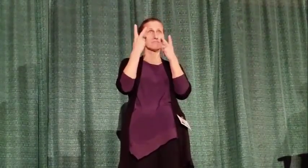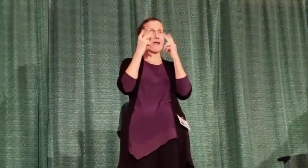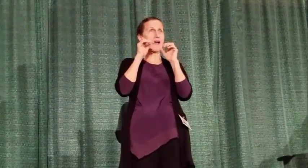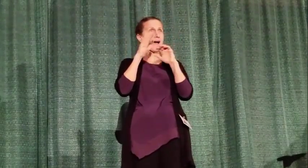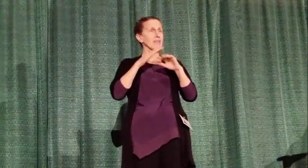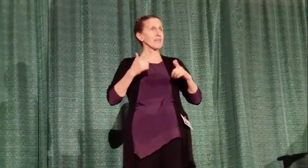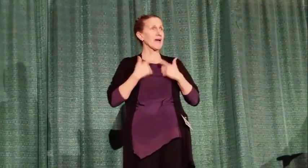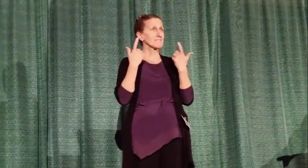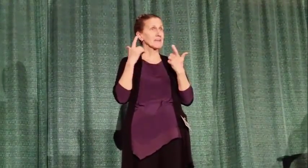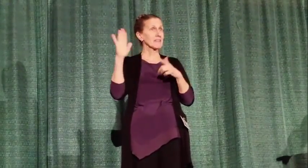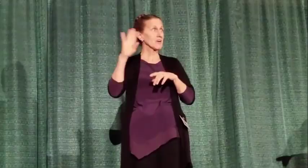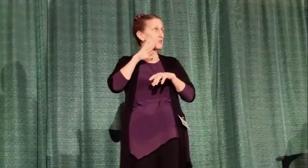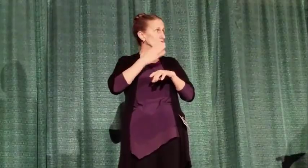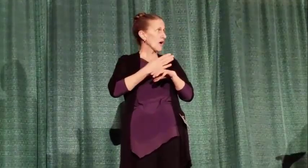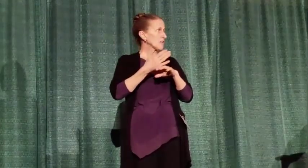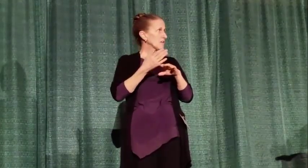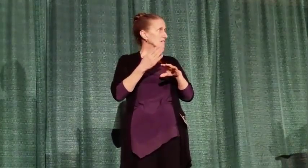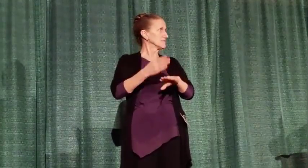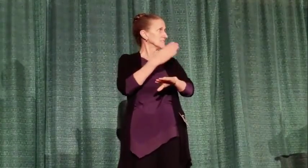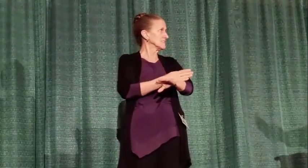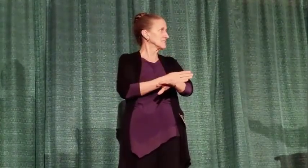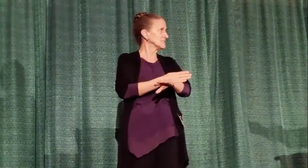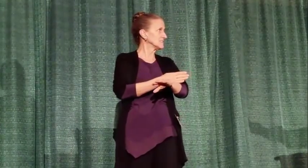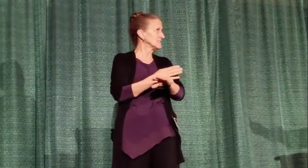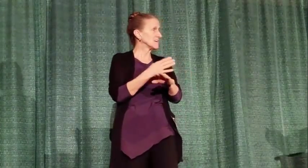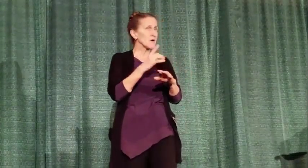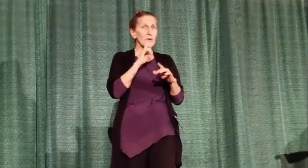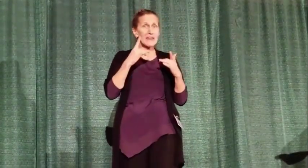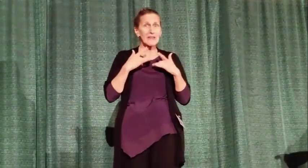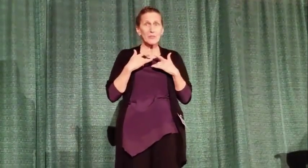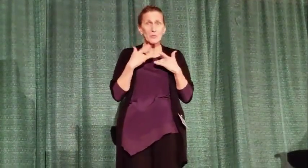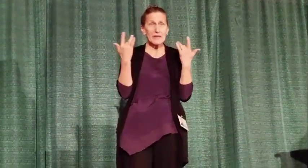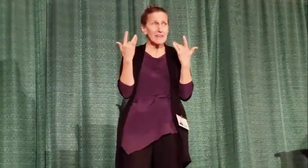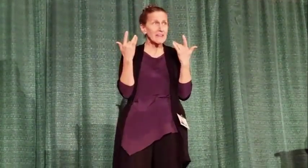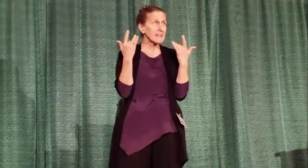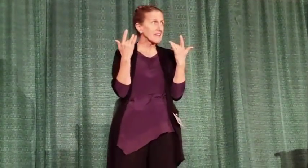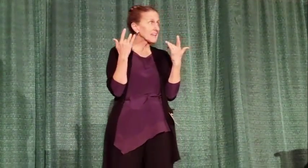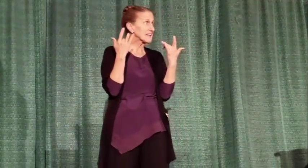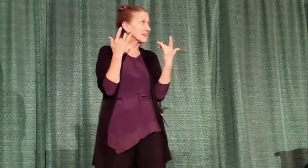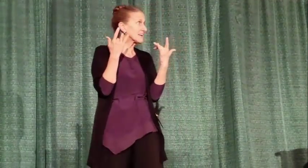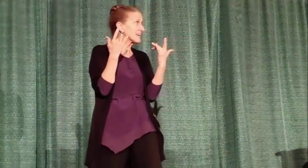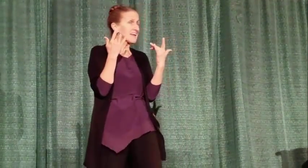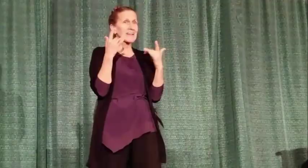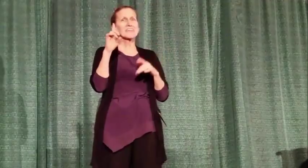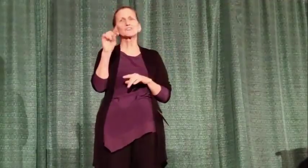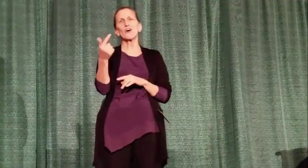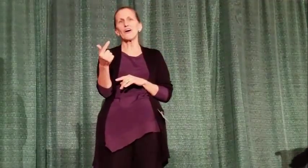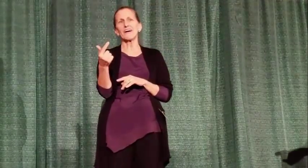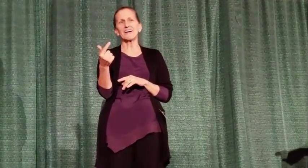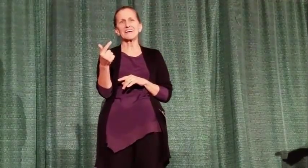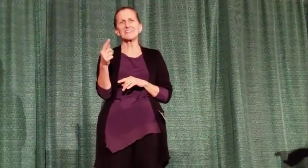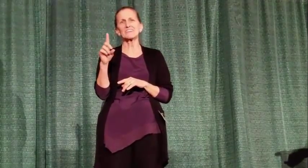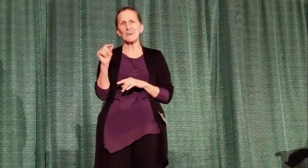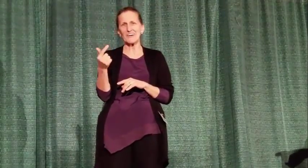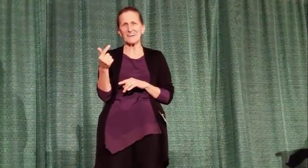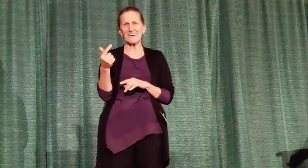a daughter got well too. You know who's really thrilled about this? Really incredibly thrilled? The dog. Of